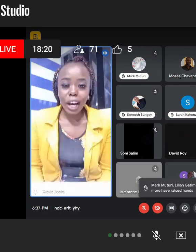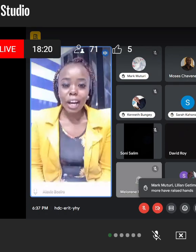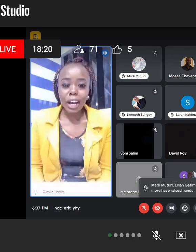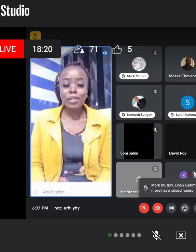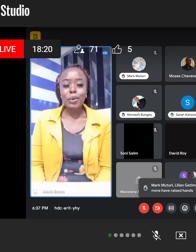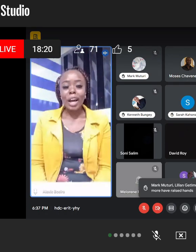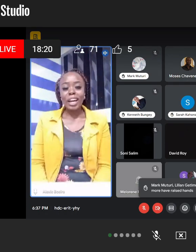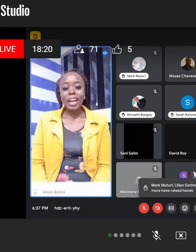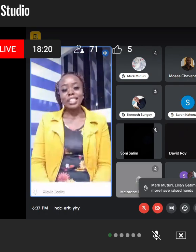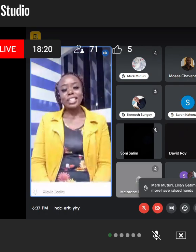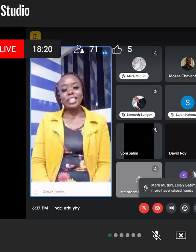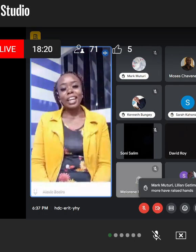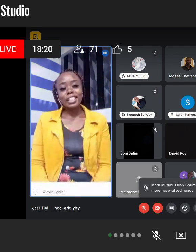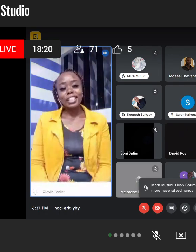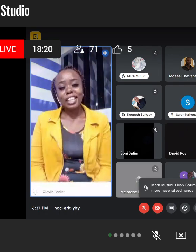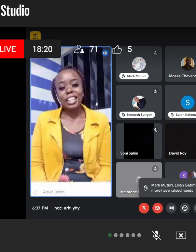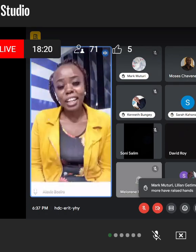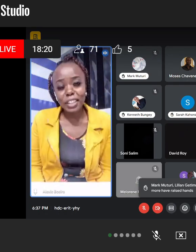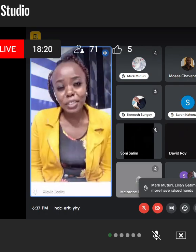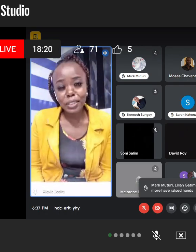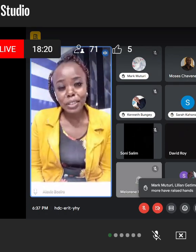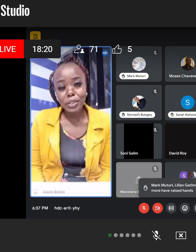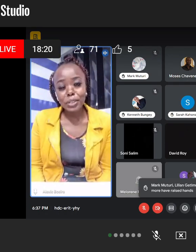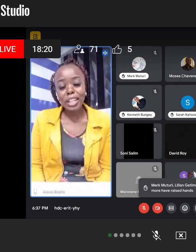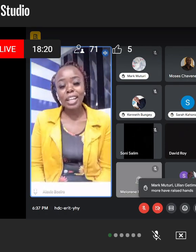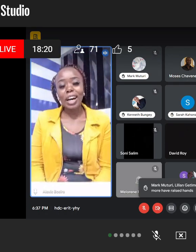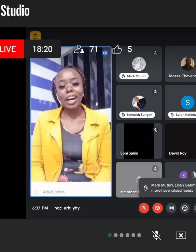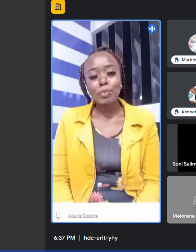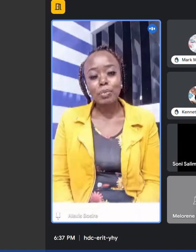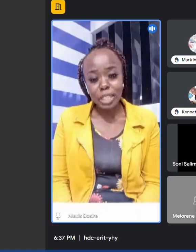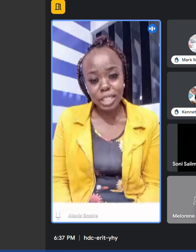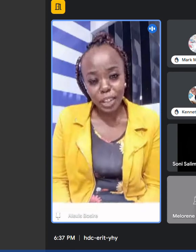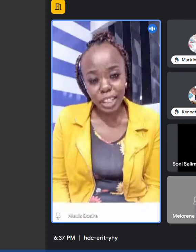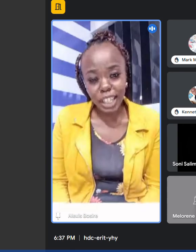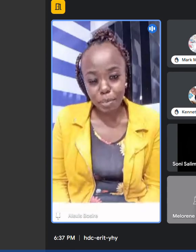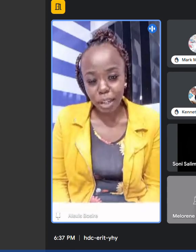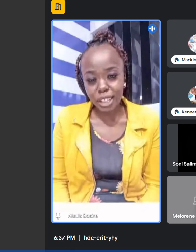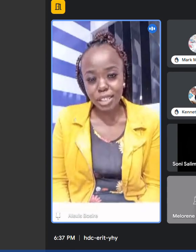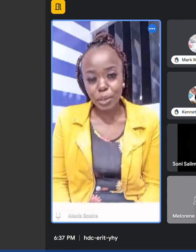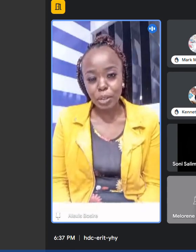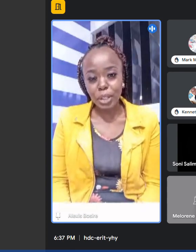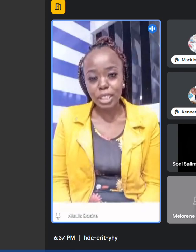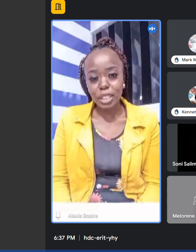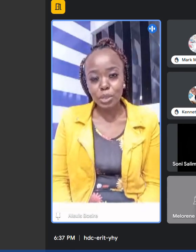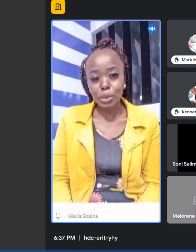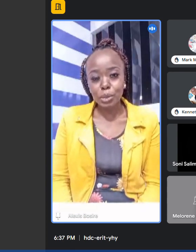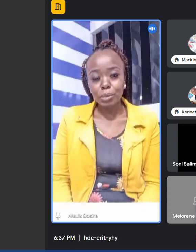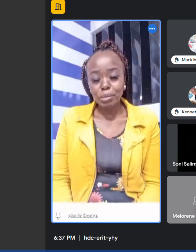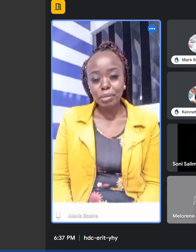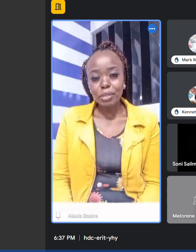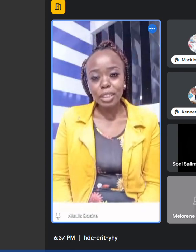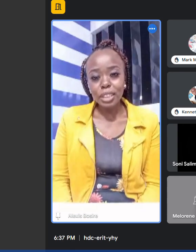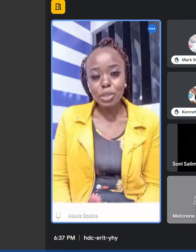Oh yeah, so Alexis, they're saying you did mute all their mics when you were trying